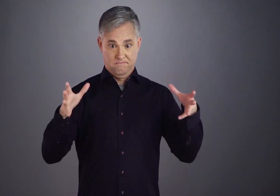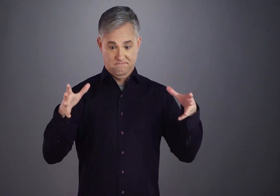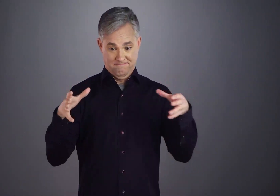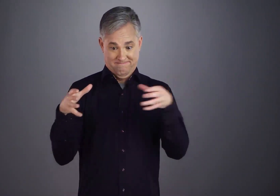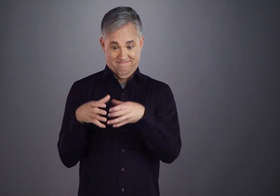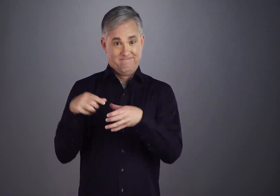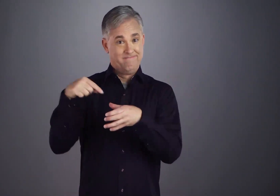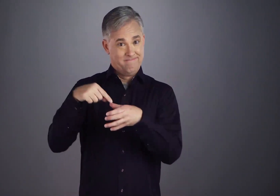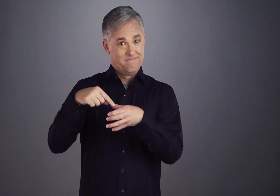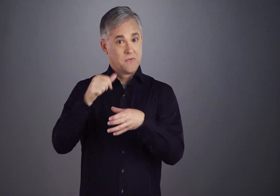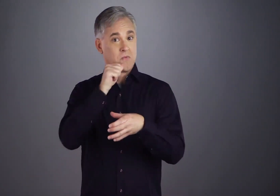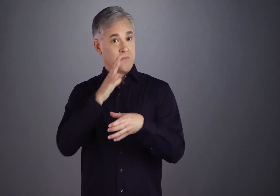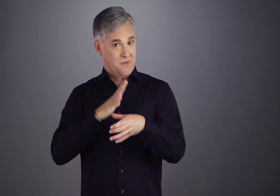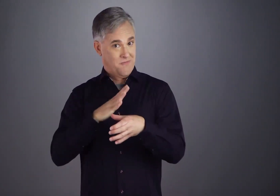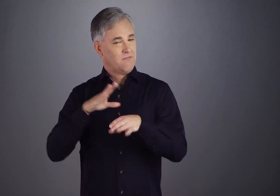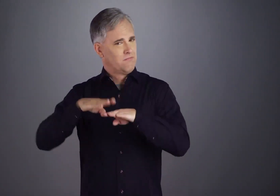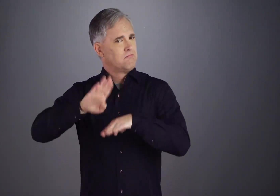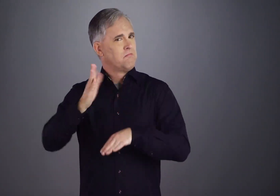More than 15% of us are women.